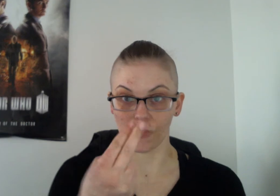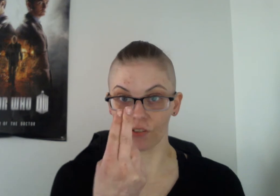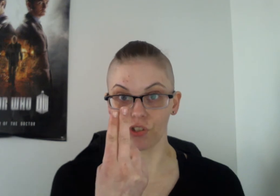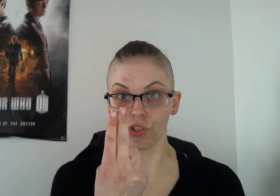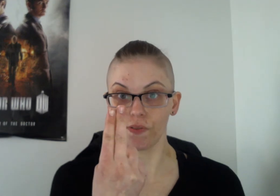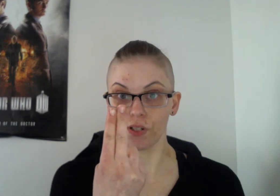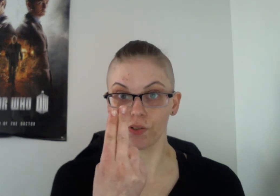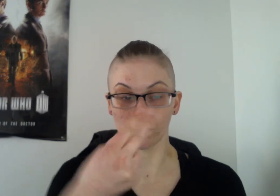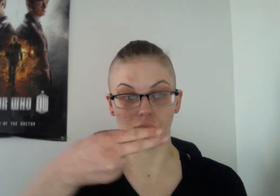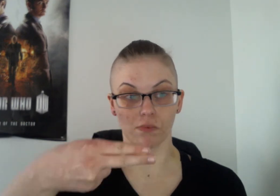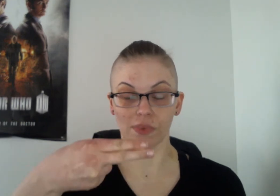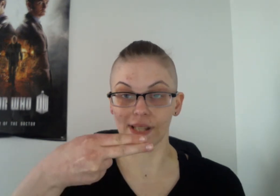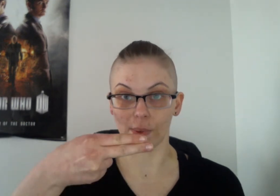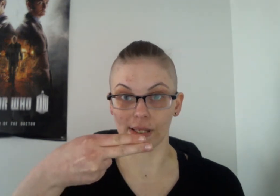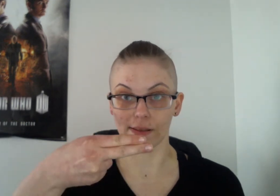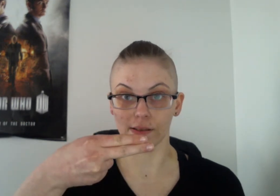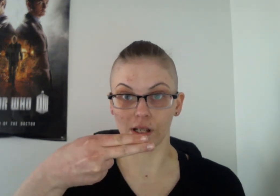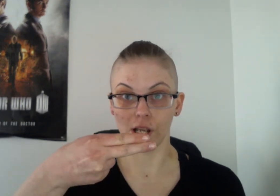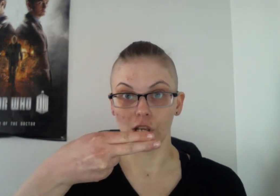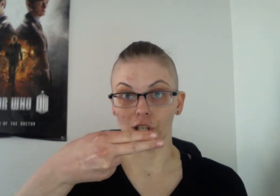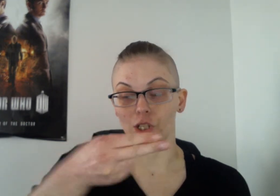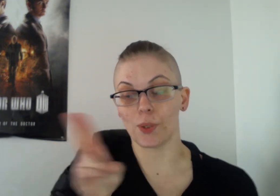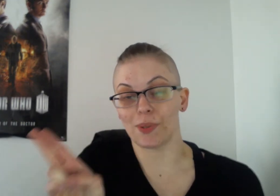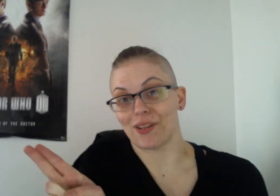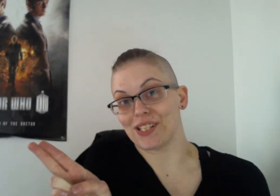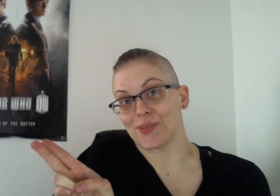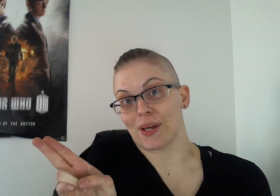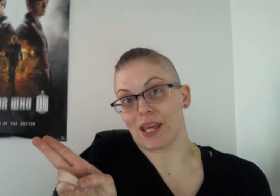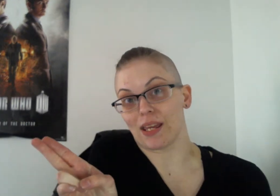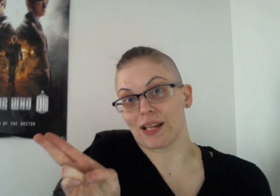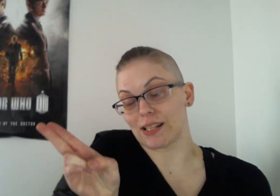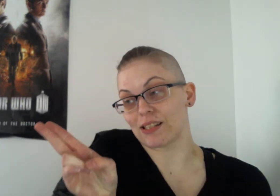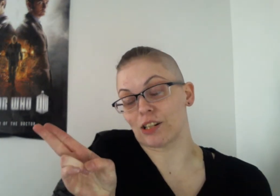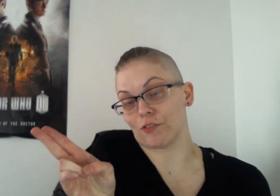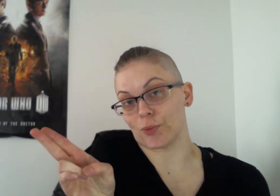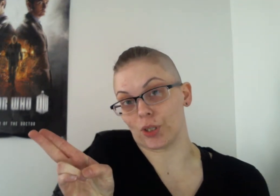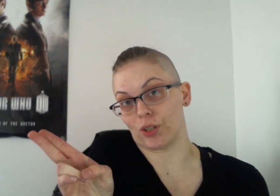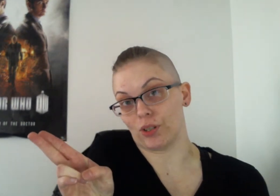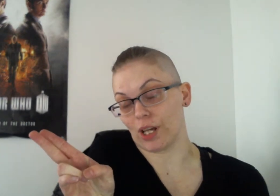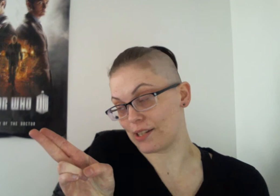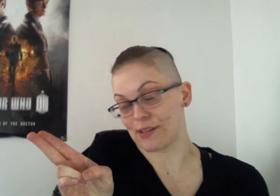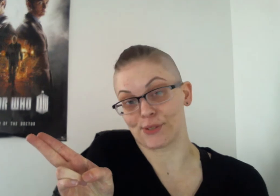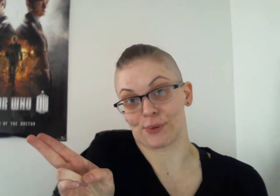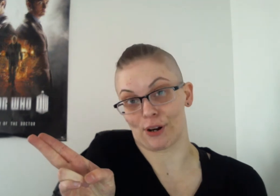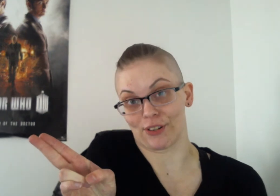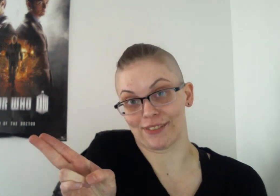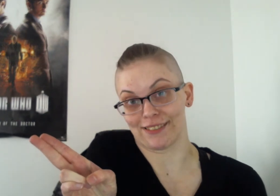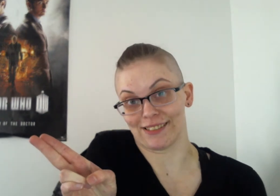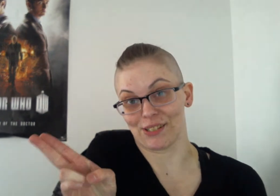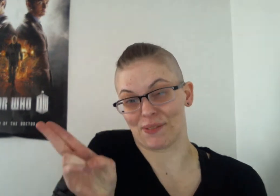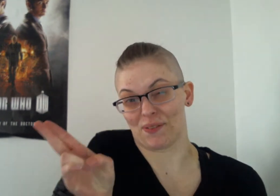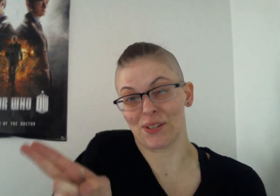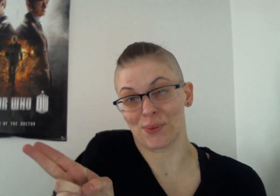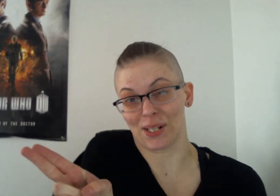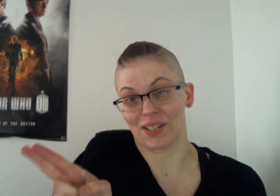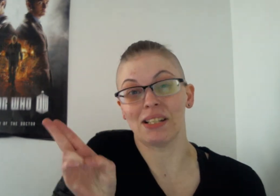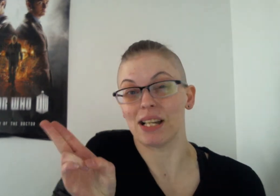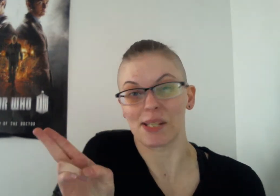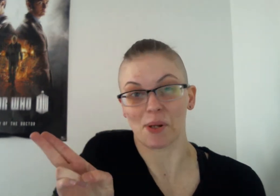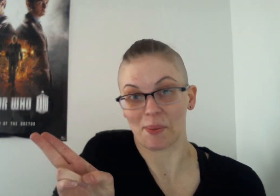Just two fingers, sideways. You don't want to put it out this way because that's uncomfortable and it's also wrong. So if it feels weird, it's probably not